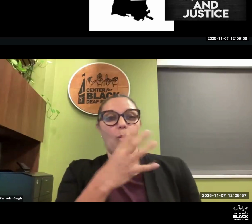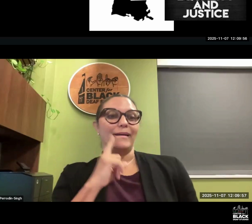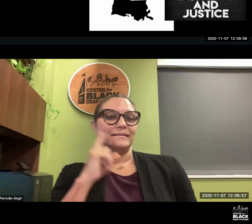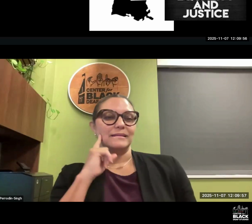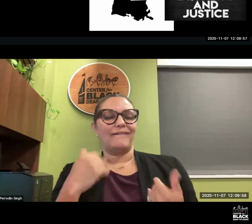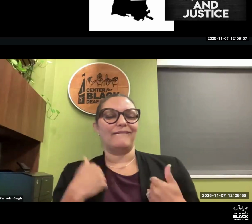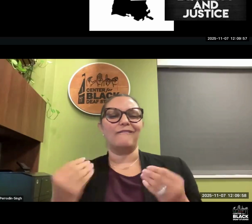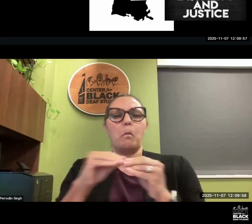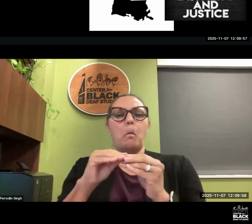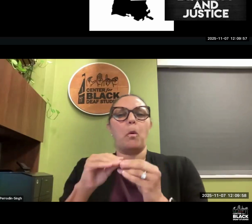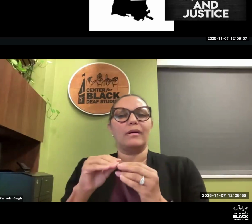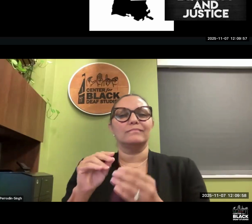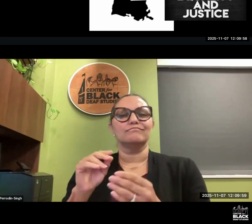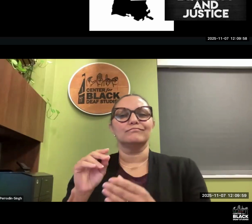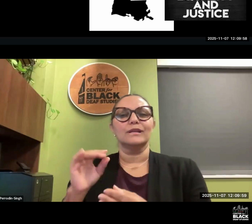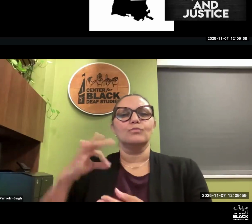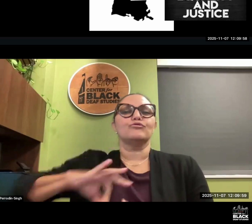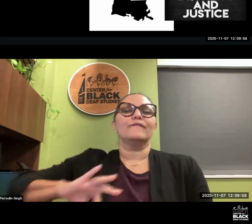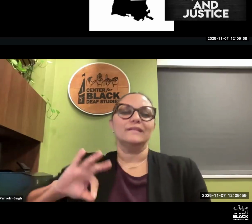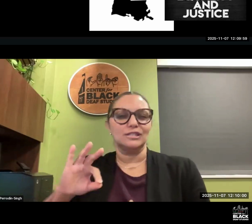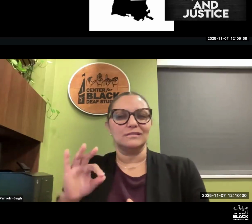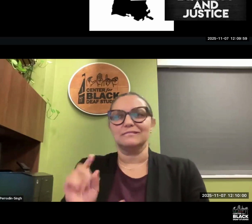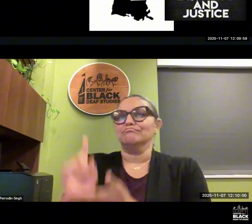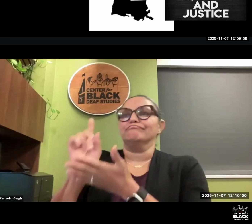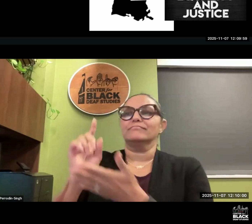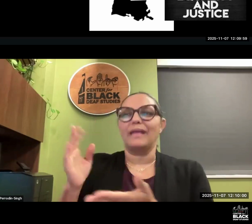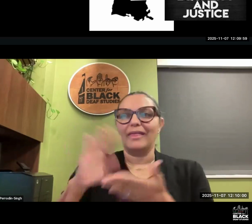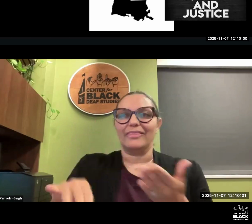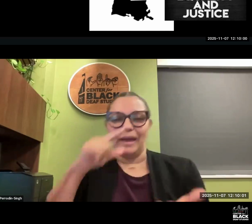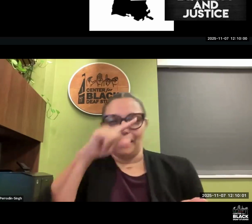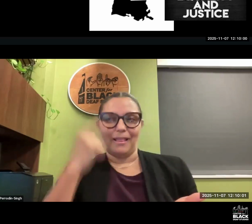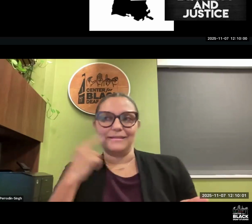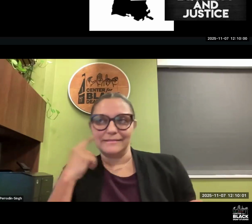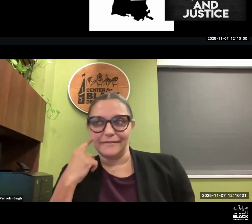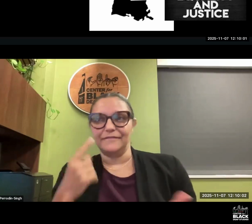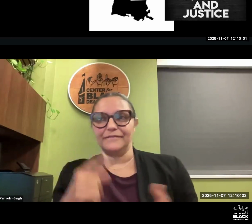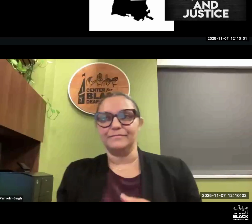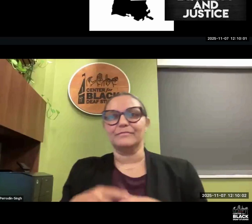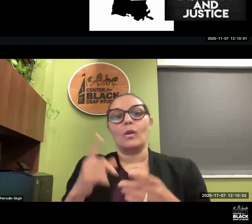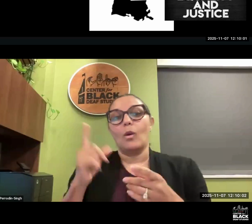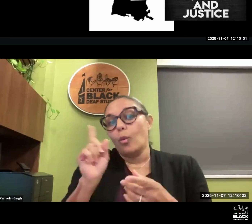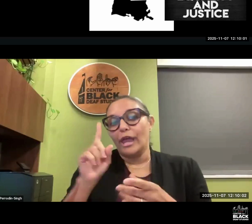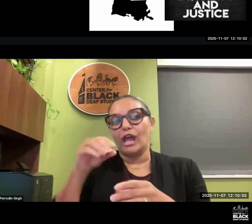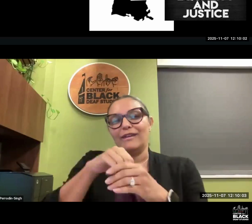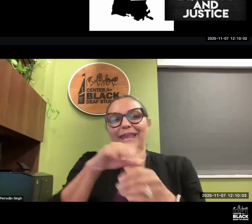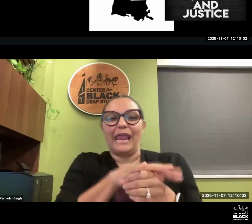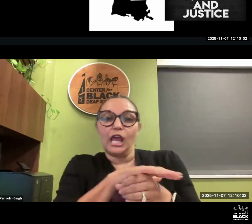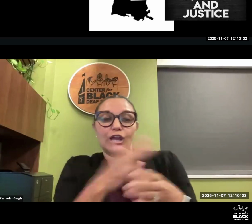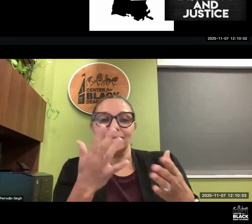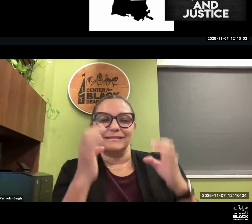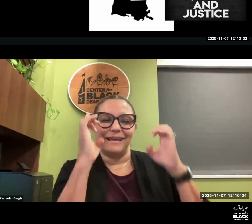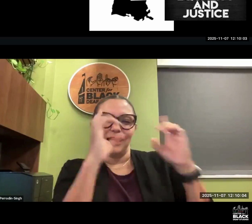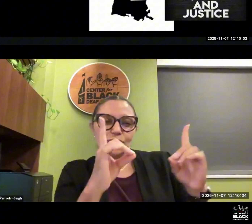And we also know that white deaf families had more privileges than we